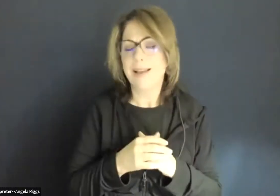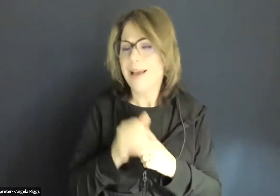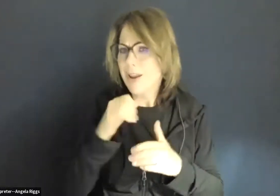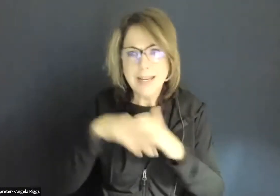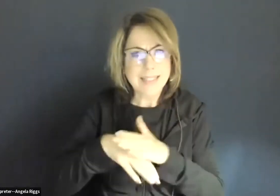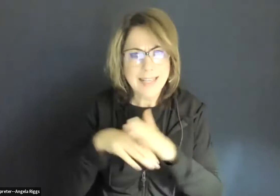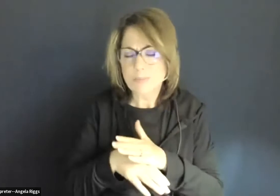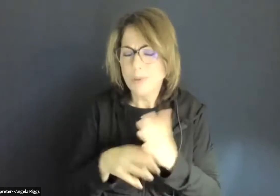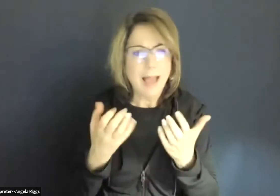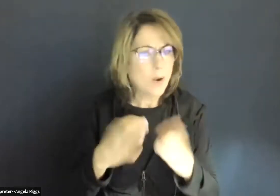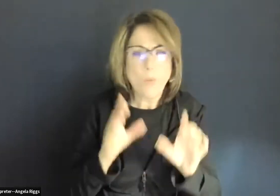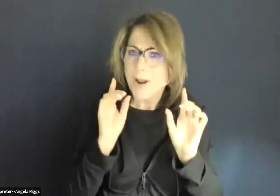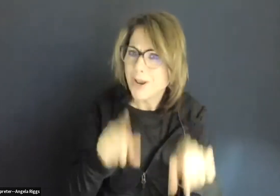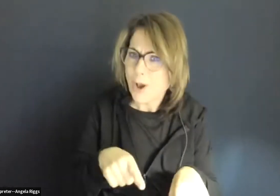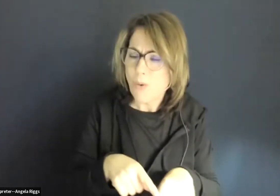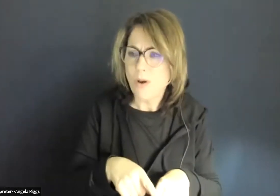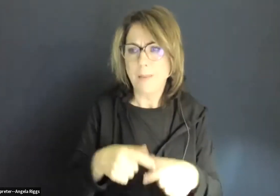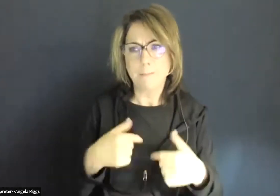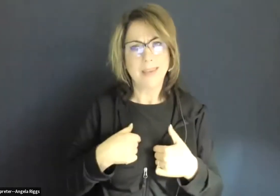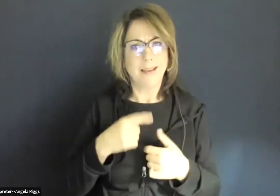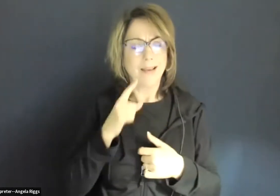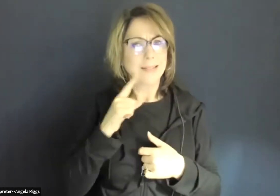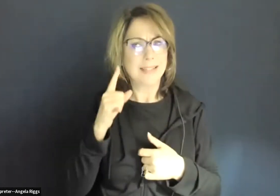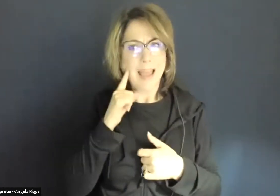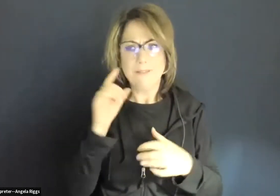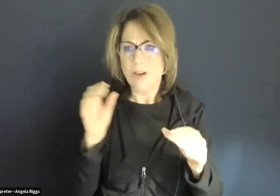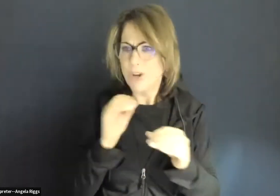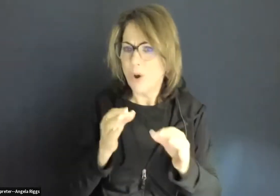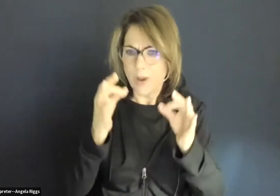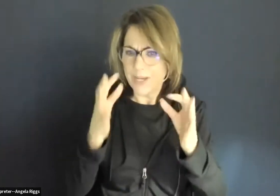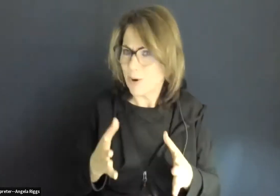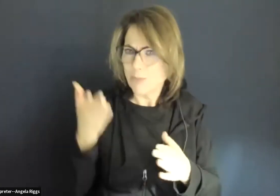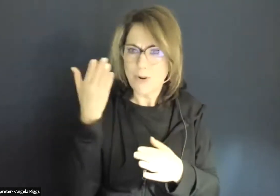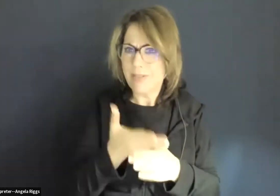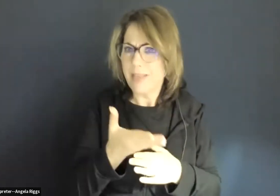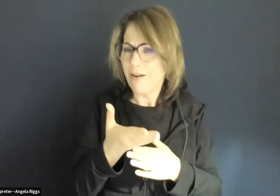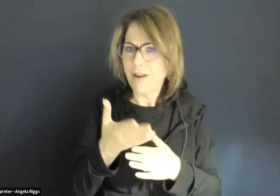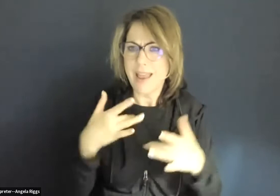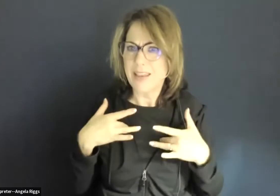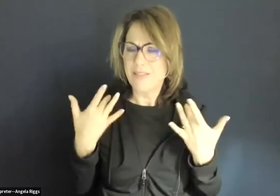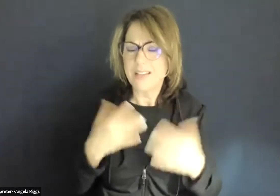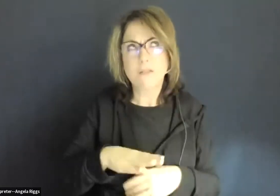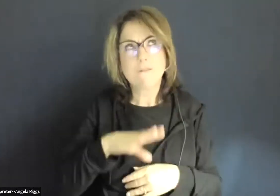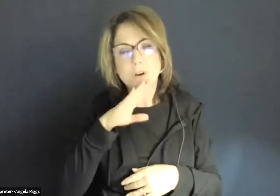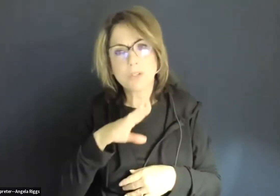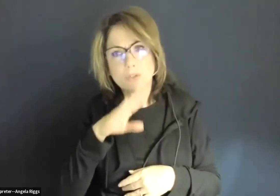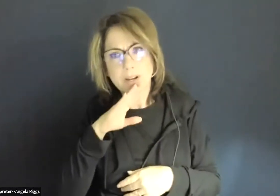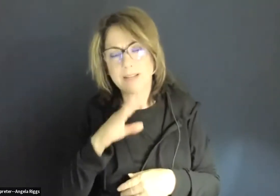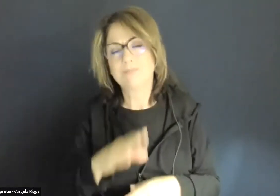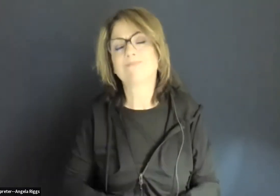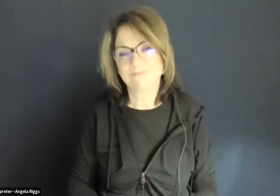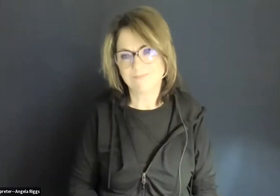not want to go. Being deaf, the lack of interpreters at events is frustrating. Yes.